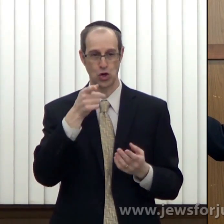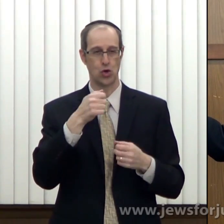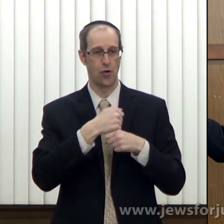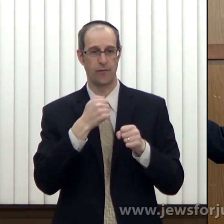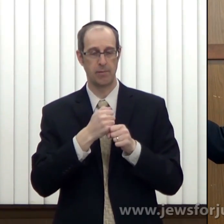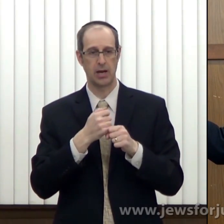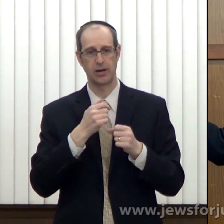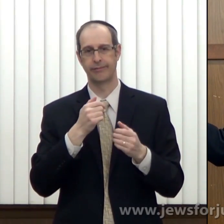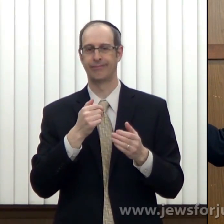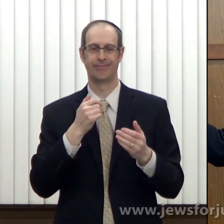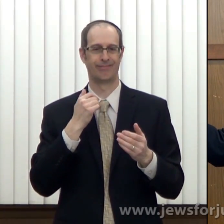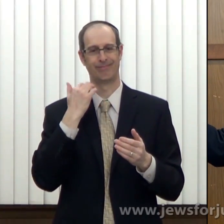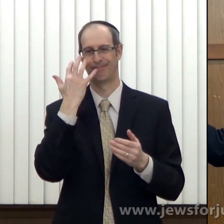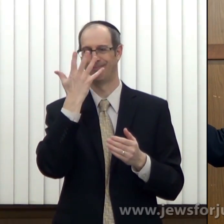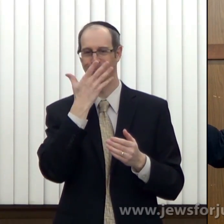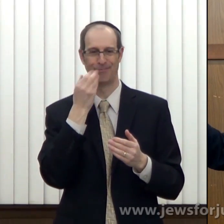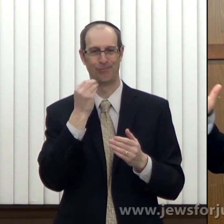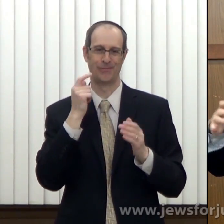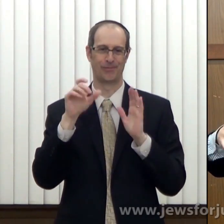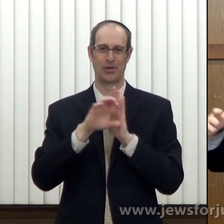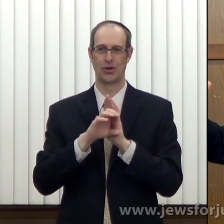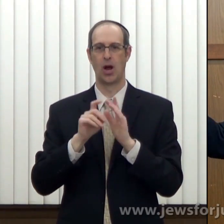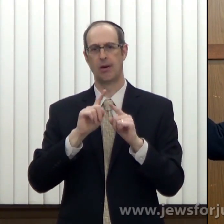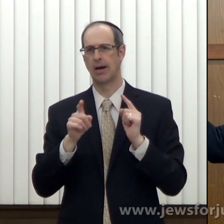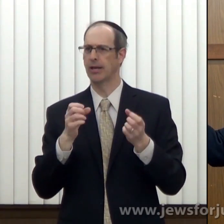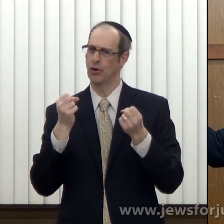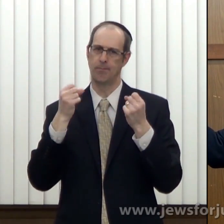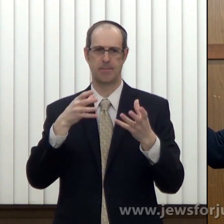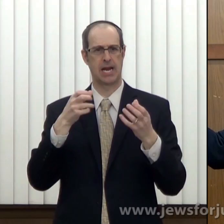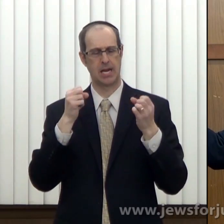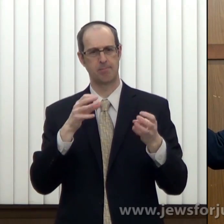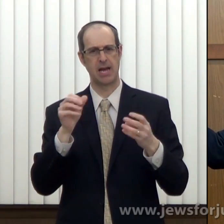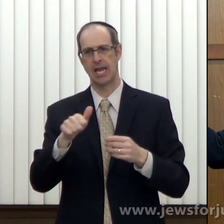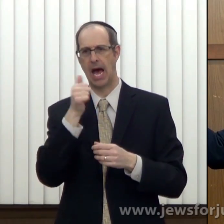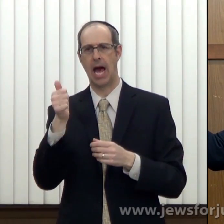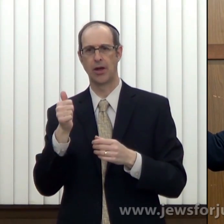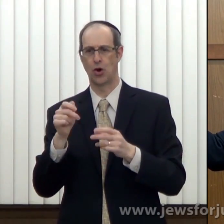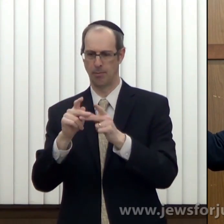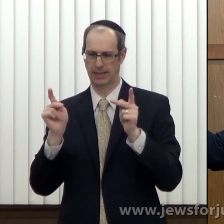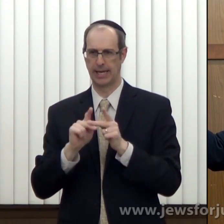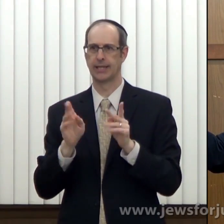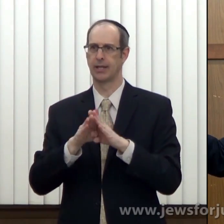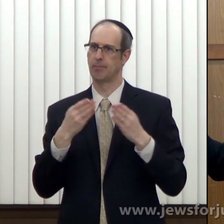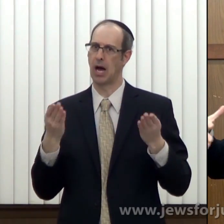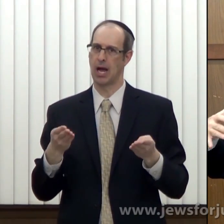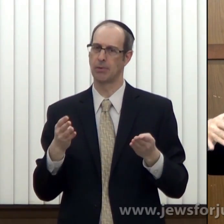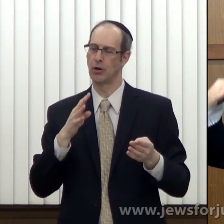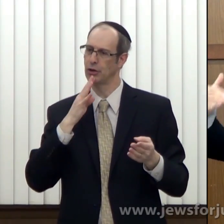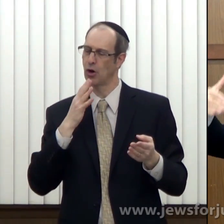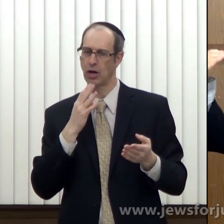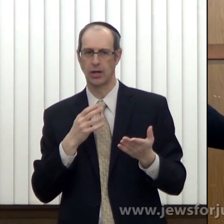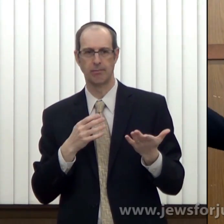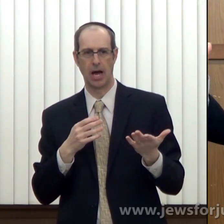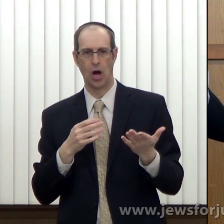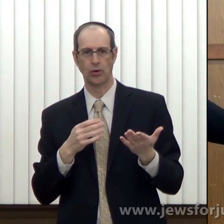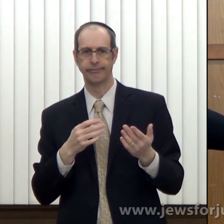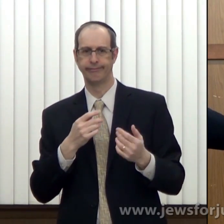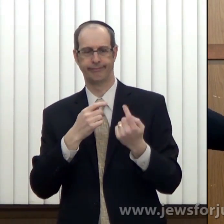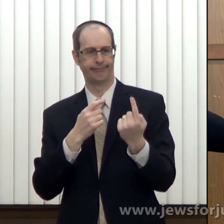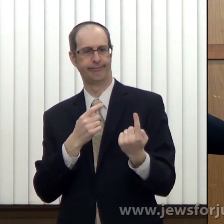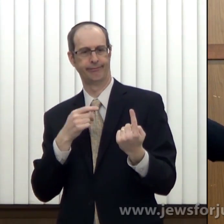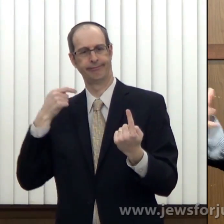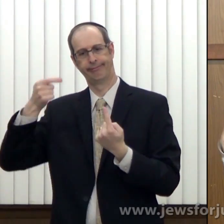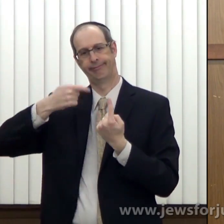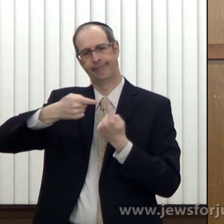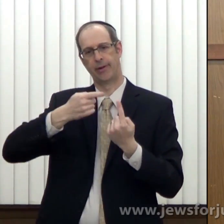very pretty diagram here, but there are many, many other passages in the Bible that talk about this descendant of